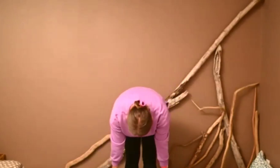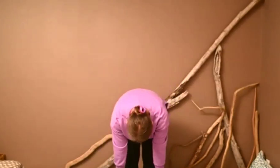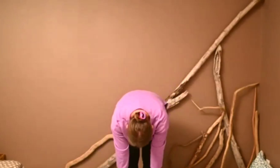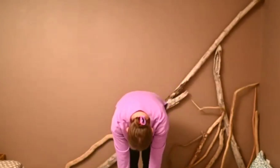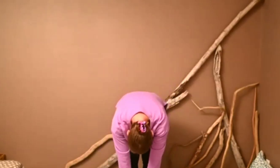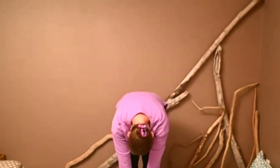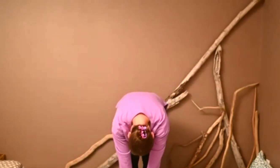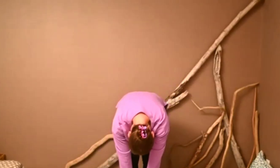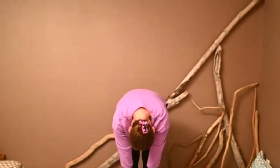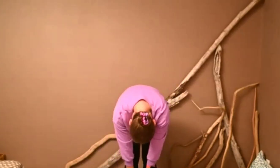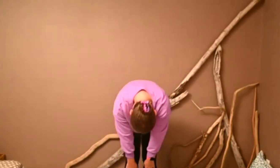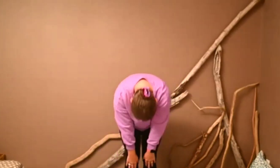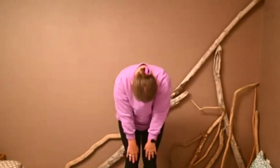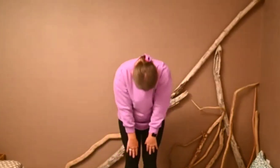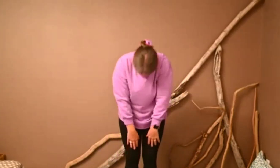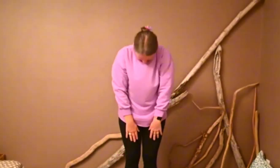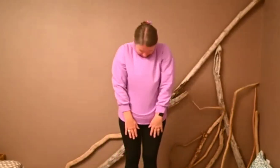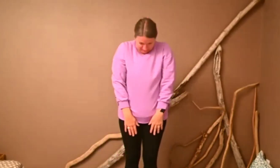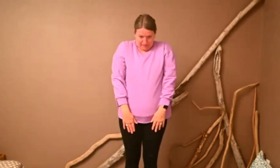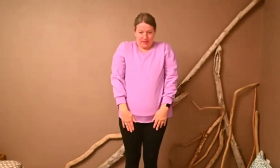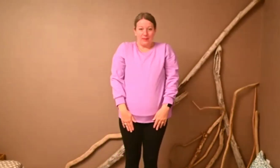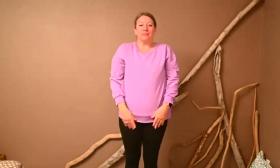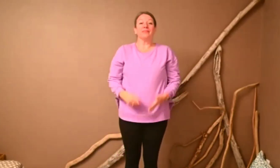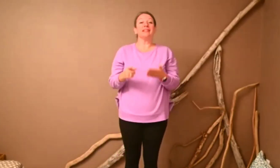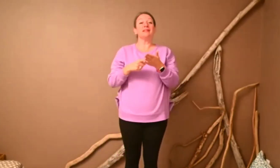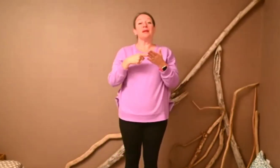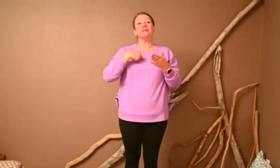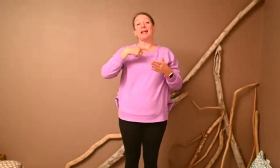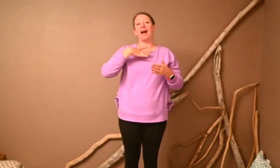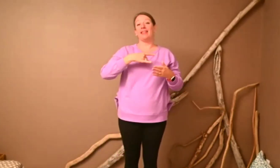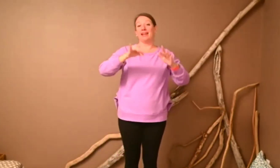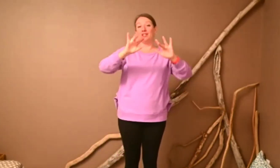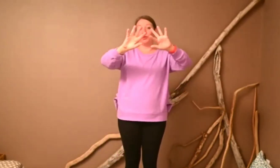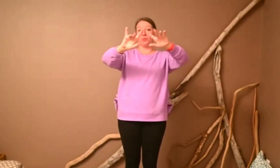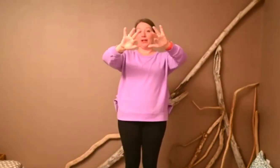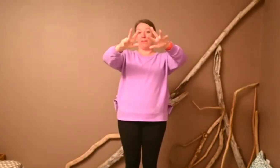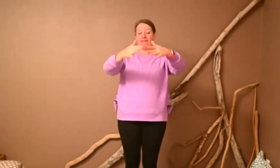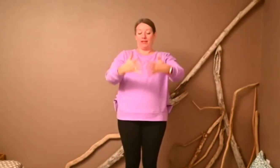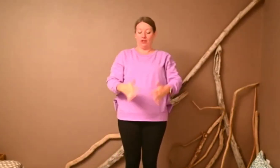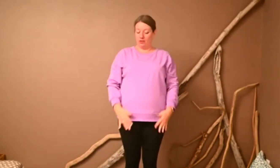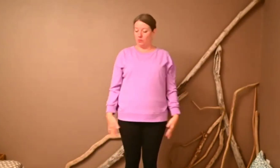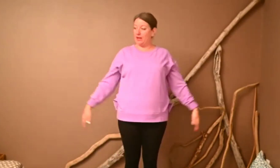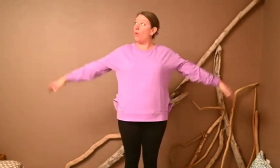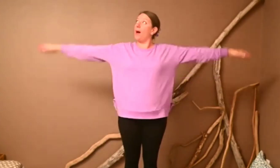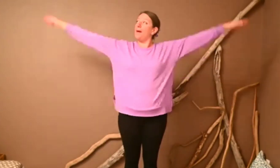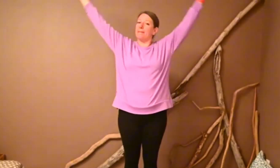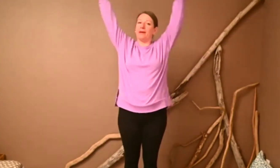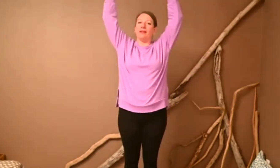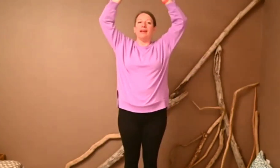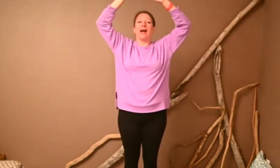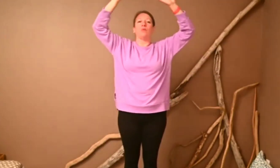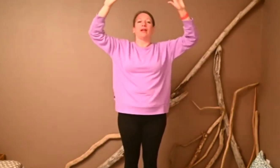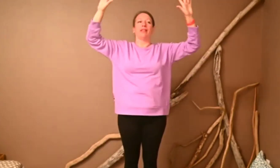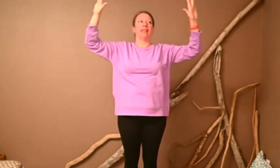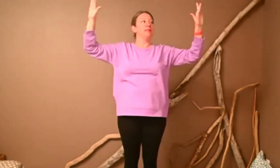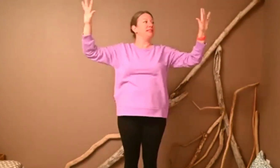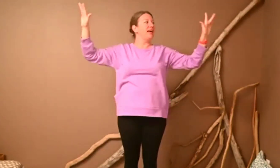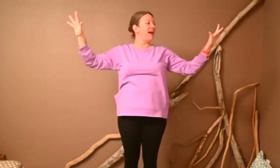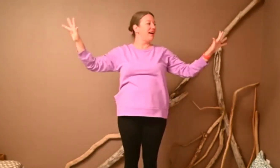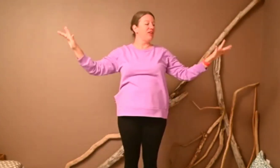up and then rolling forward, rolling back up. Sometimes I like to wiggle my